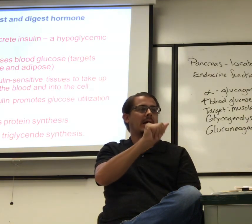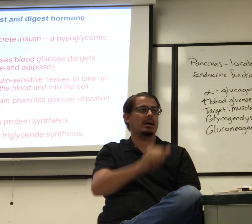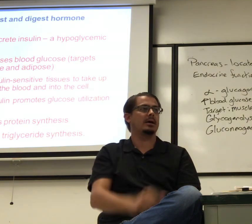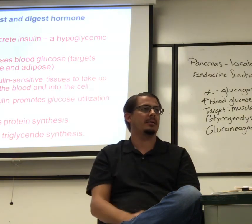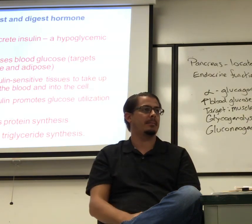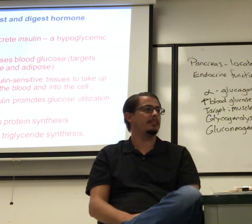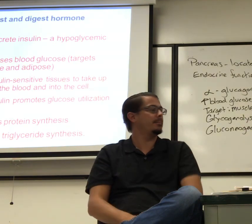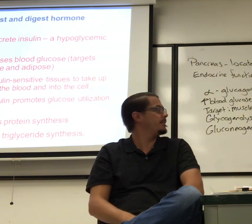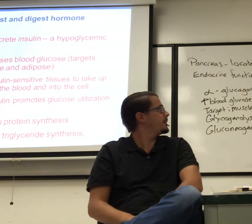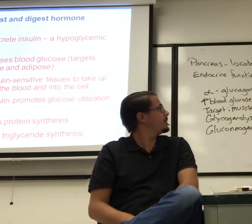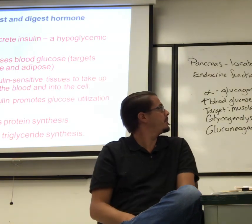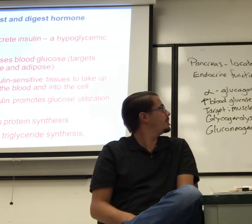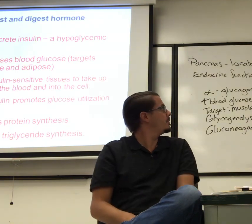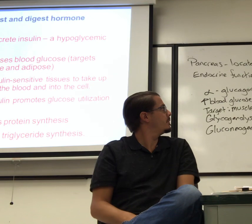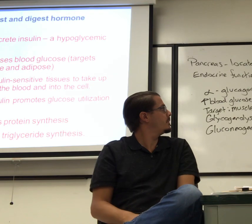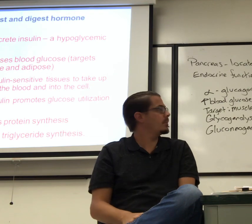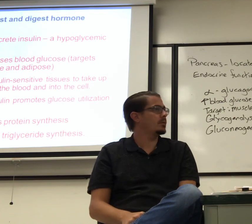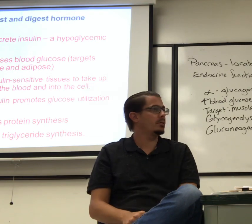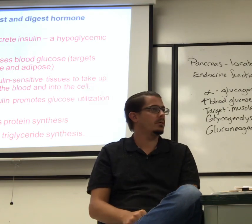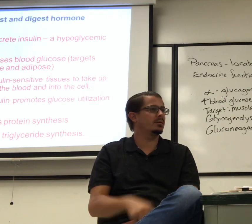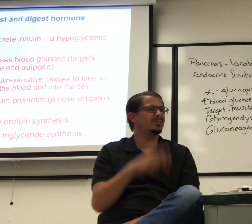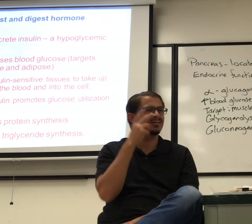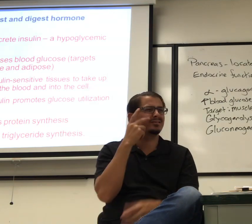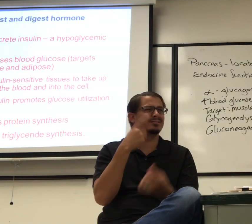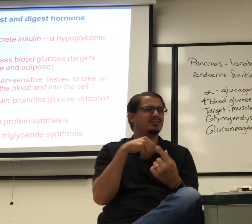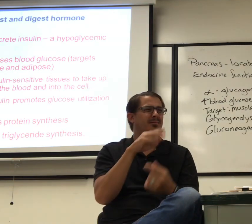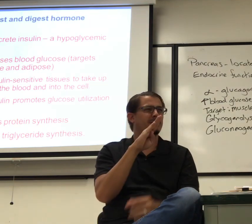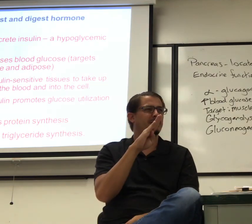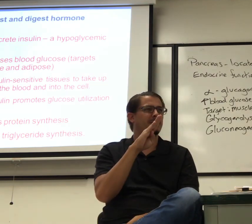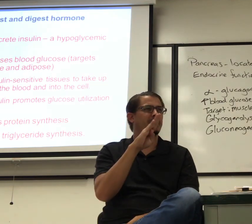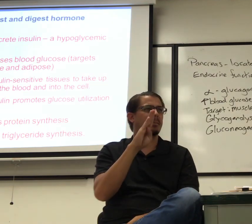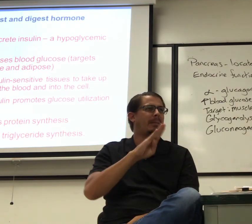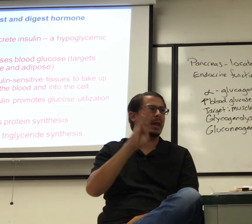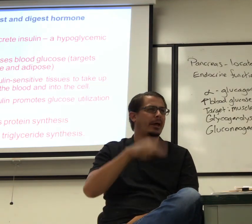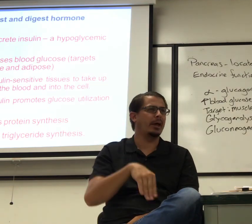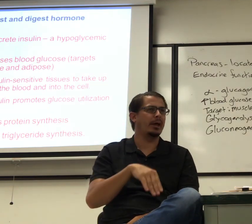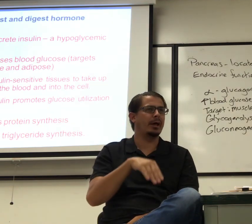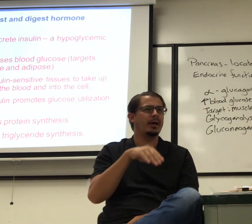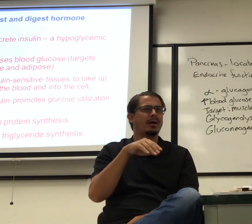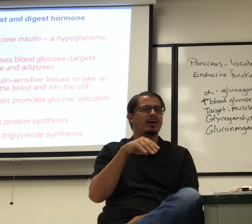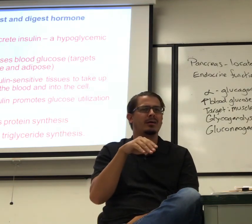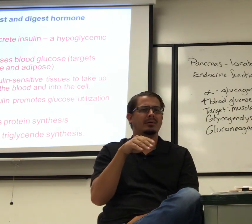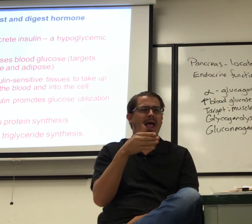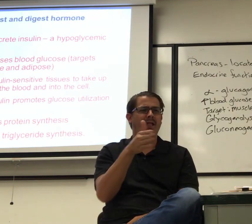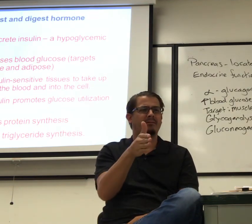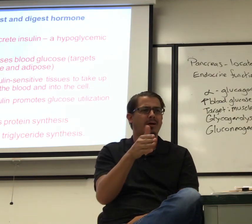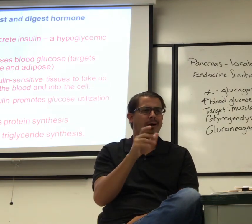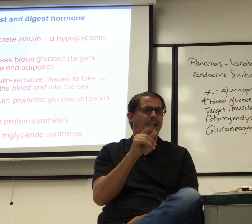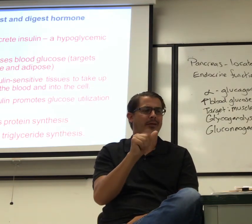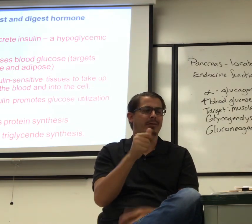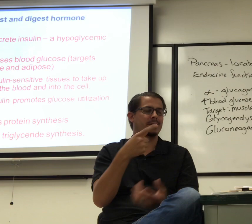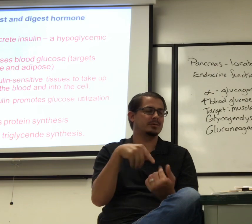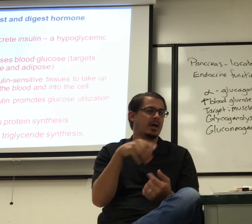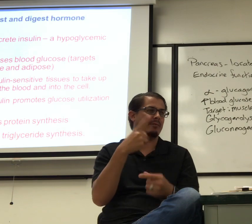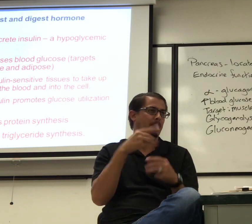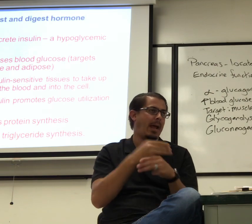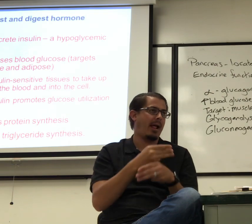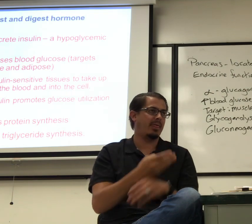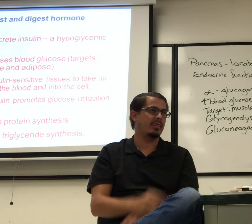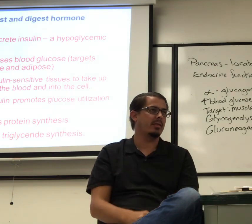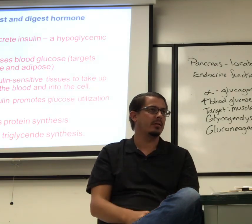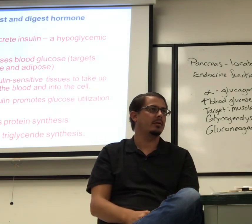Secreted from the beta cells. Beta cell function, very important. Decrease blood glucose. All the hormones we're